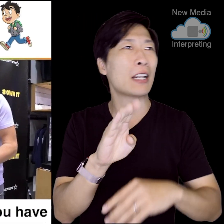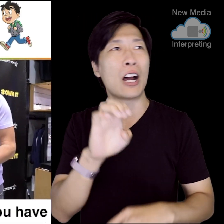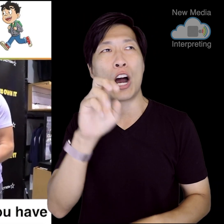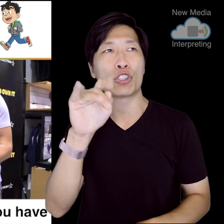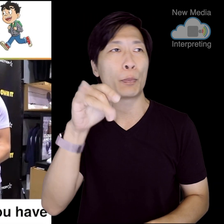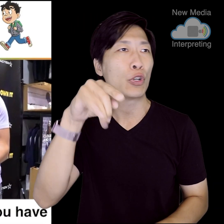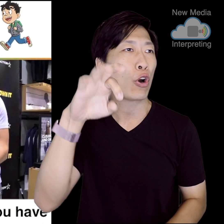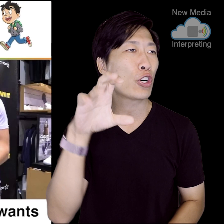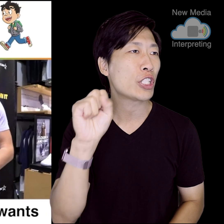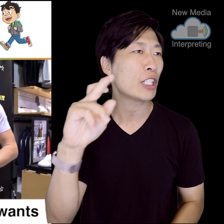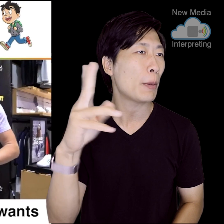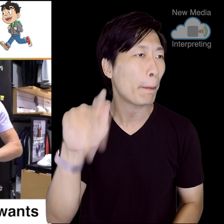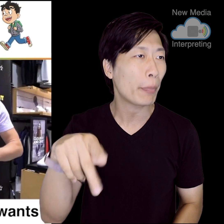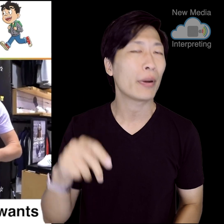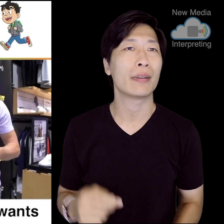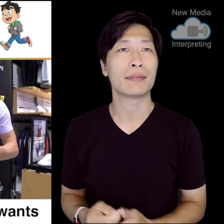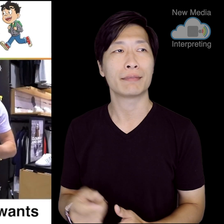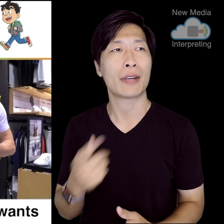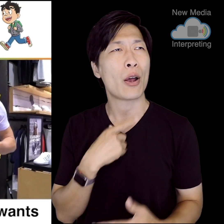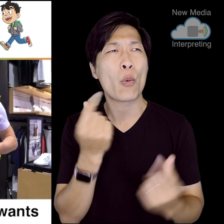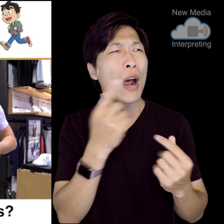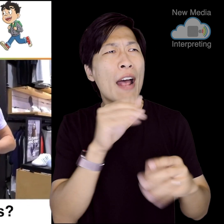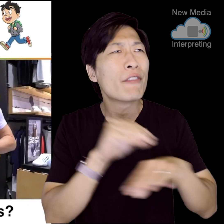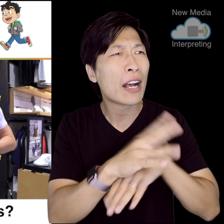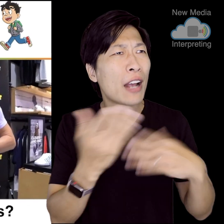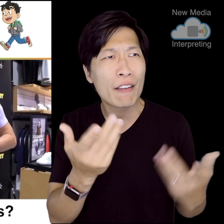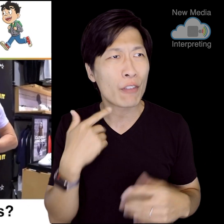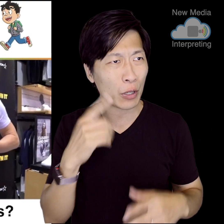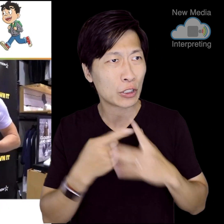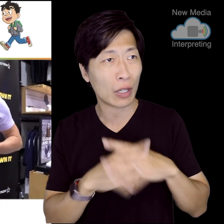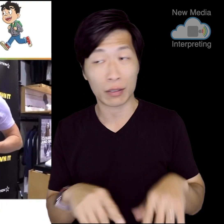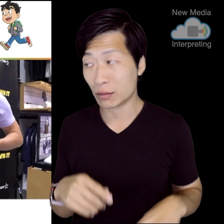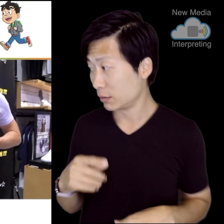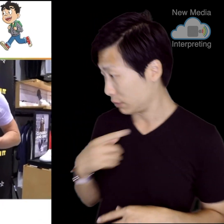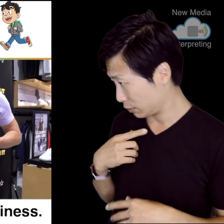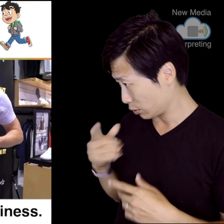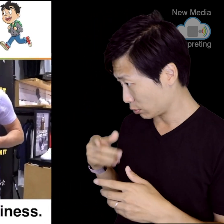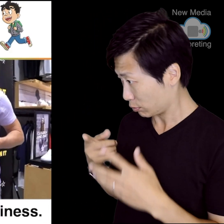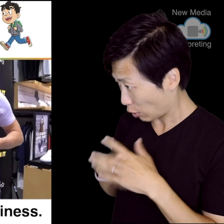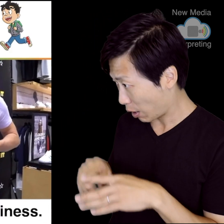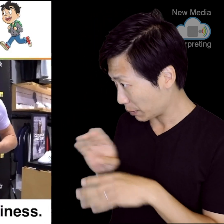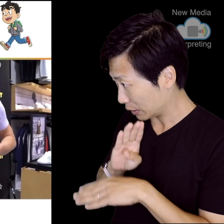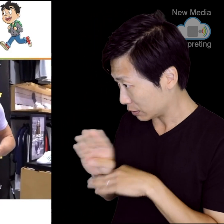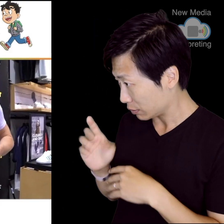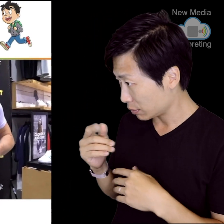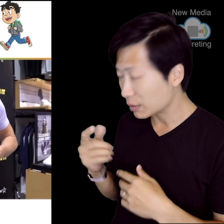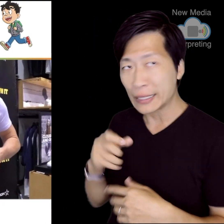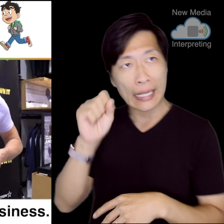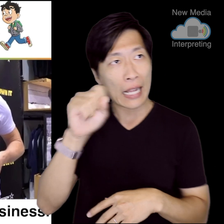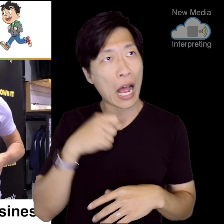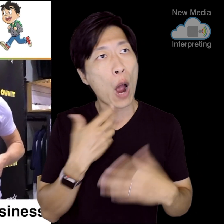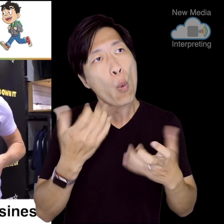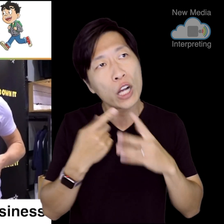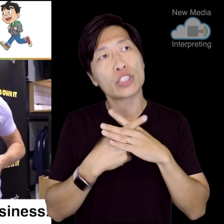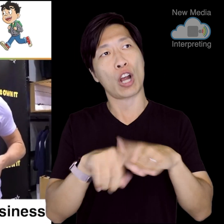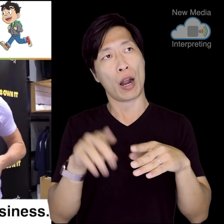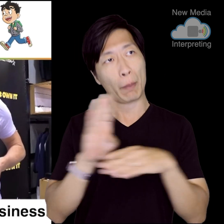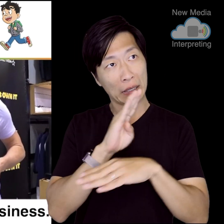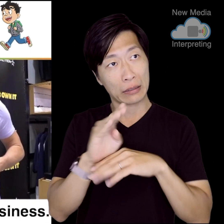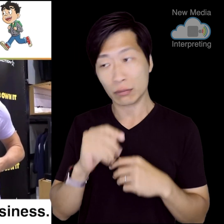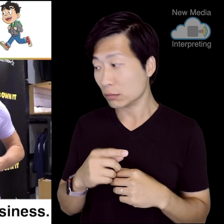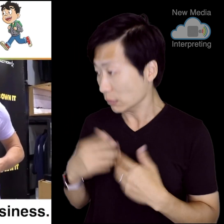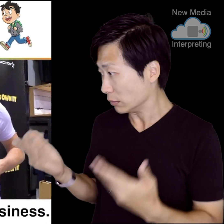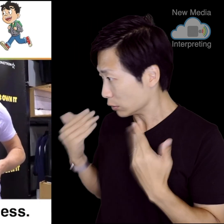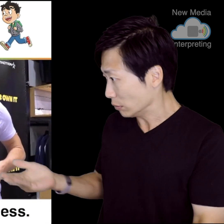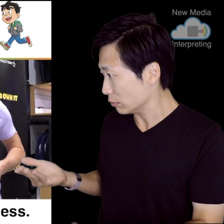I love entrepreneurship. Thank you. What advice do you have for like a 12-year-old who wants to go into business? To go into business? Yes. Who wants to start